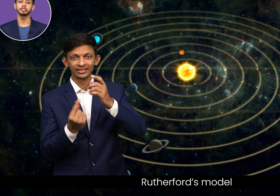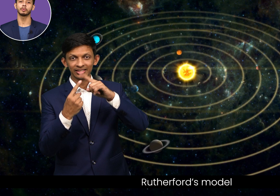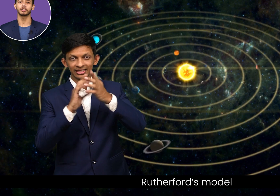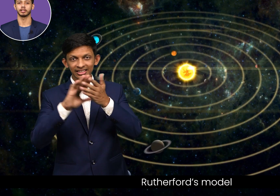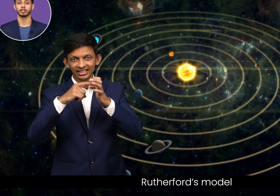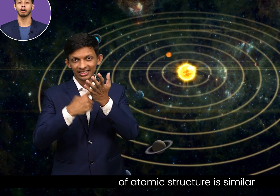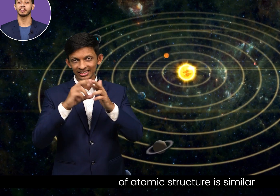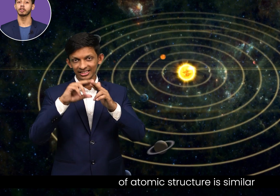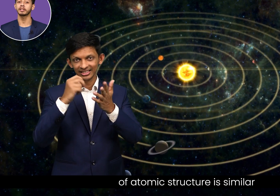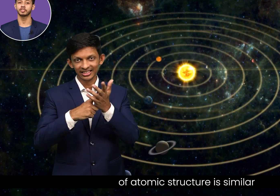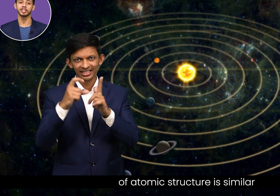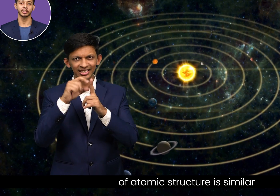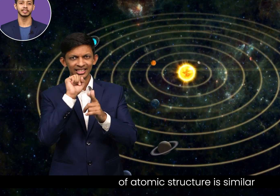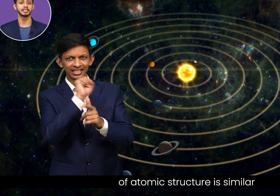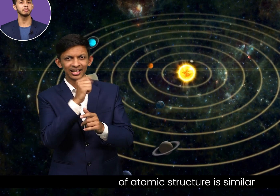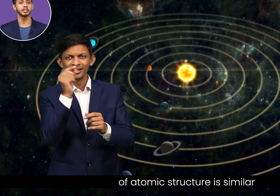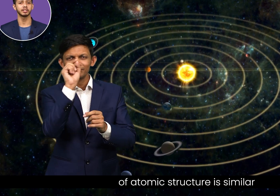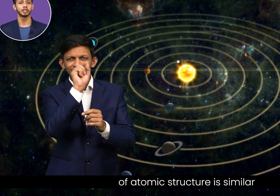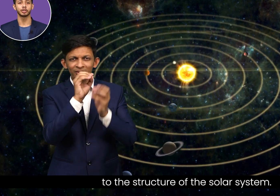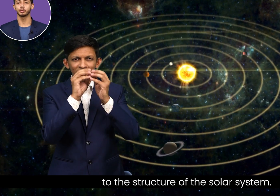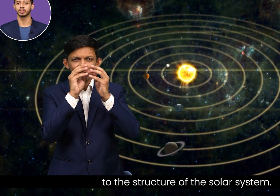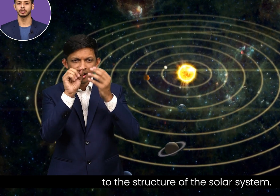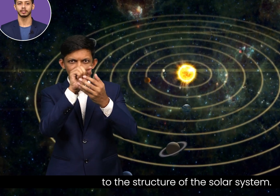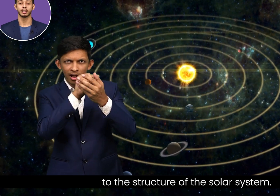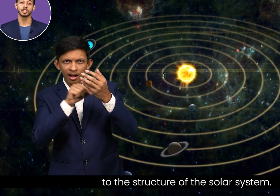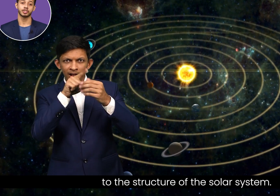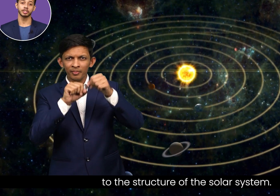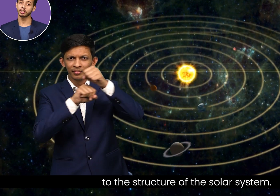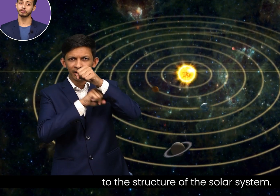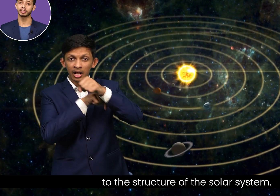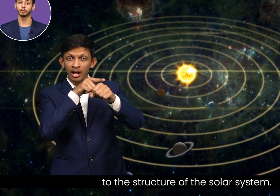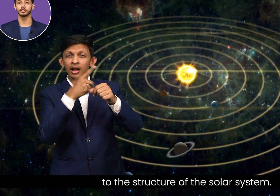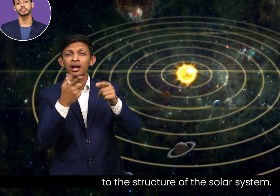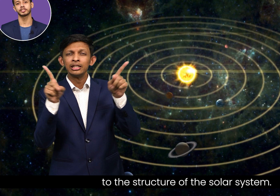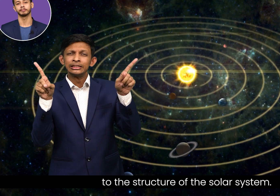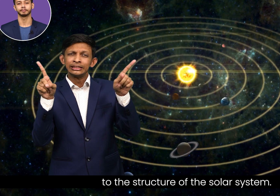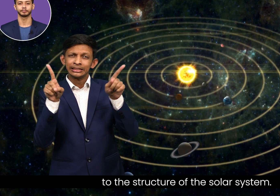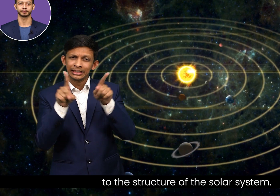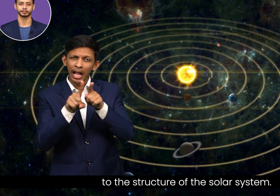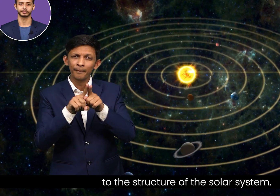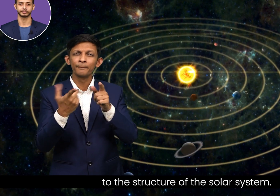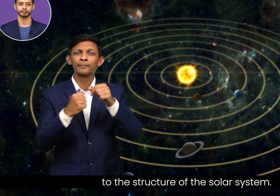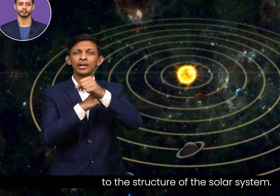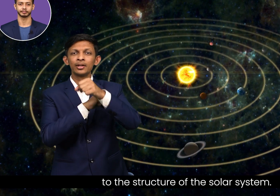Rutherford's model. model of atomic structure is similar to the structure of the solar system.